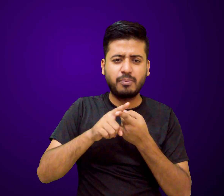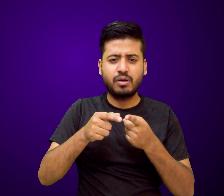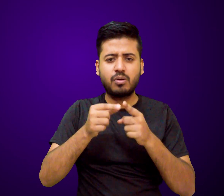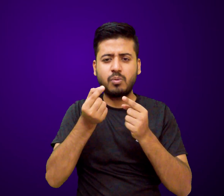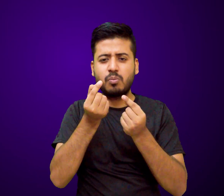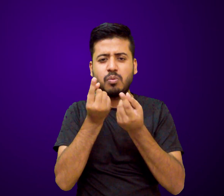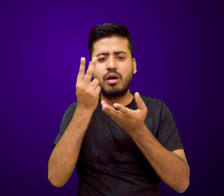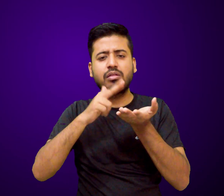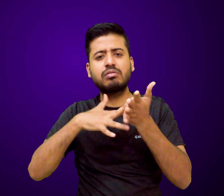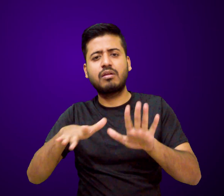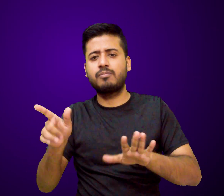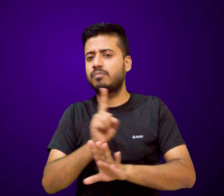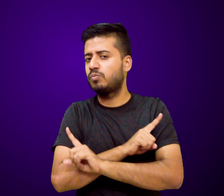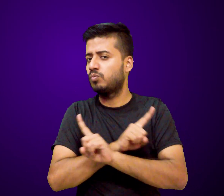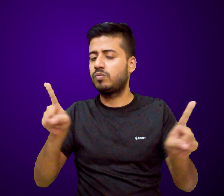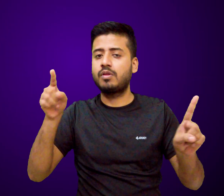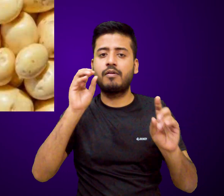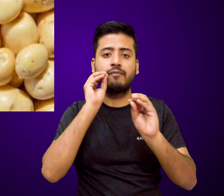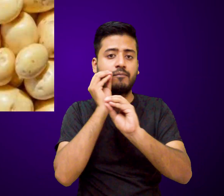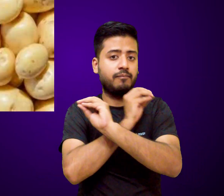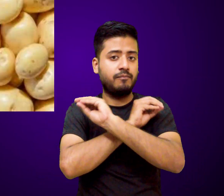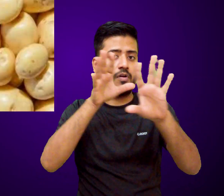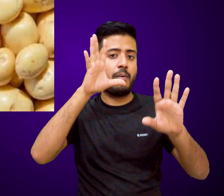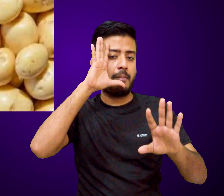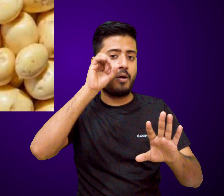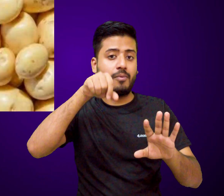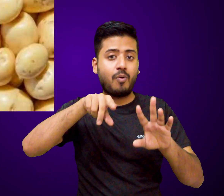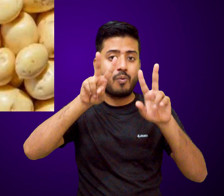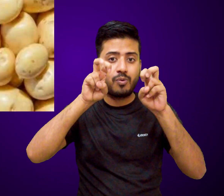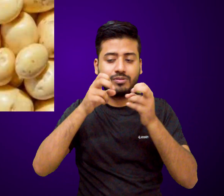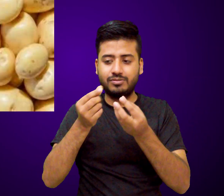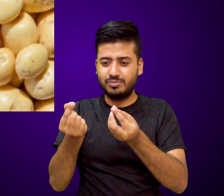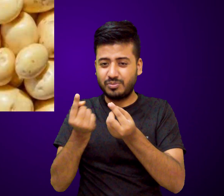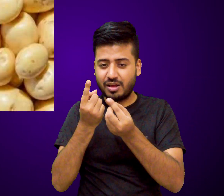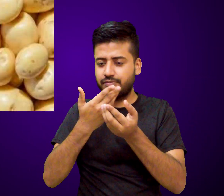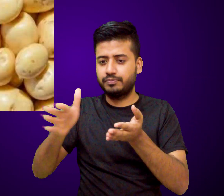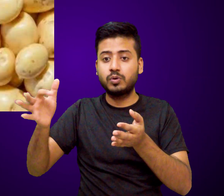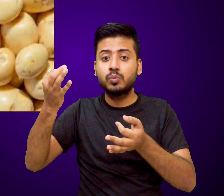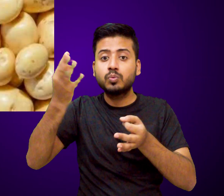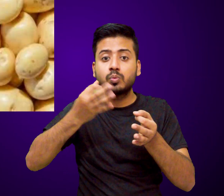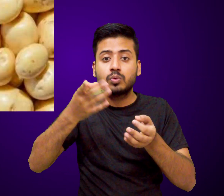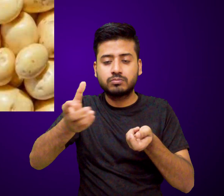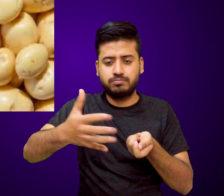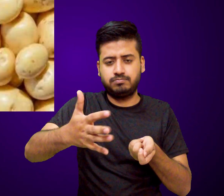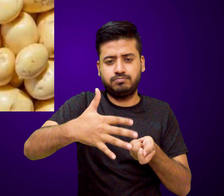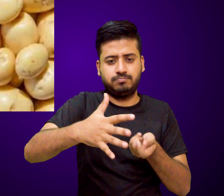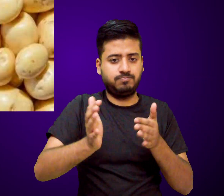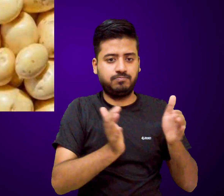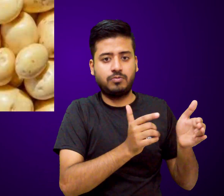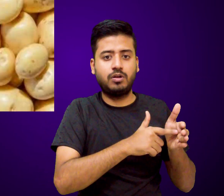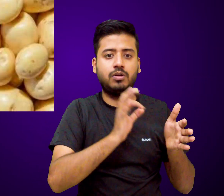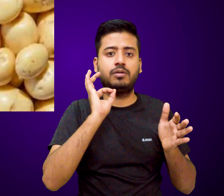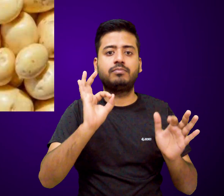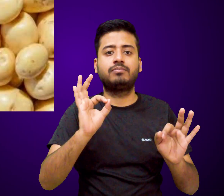In small amounts, glycoalkaloids may offer health benefits, including antibiotic properties and blood sugar